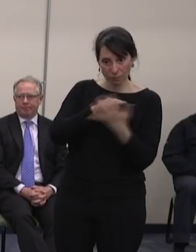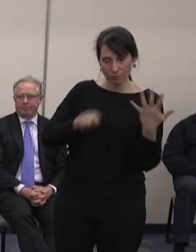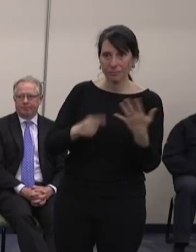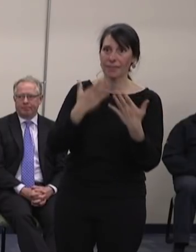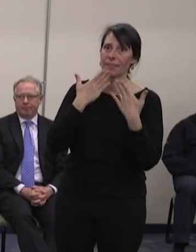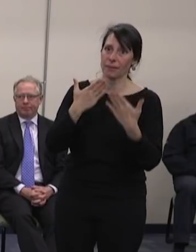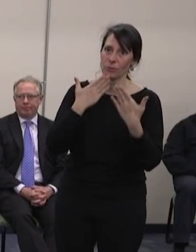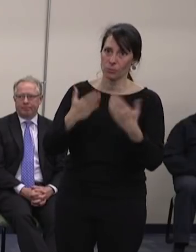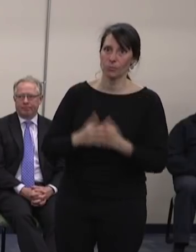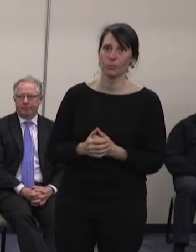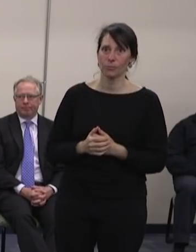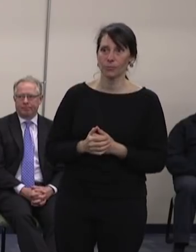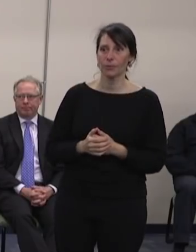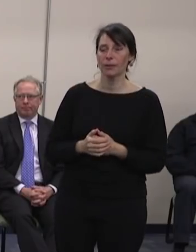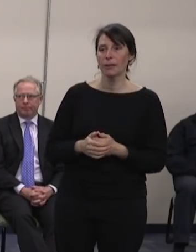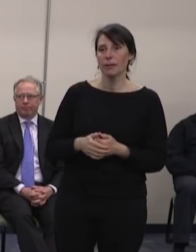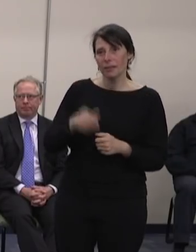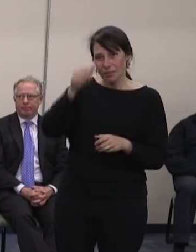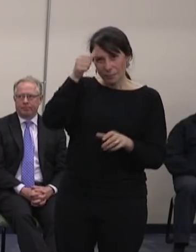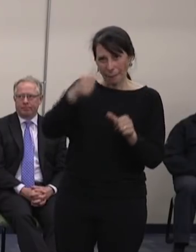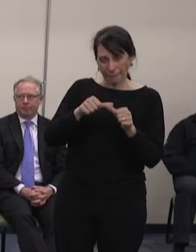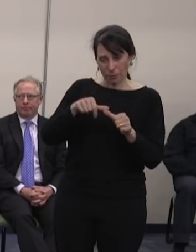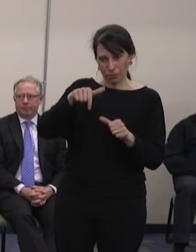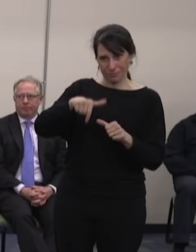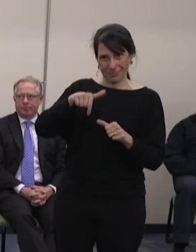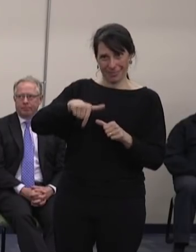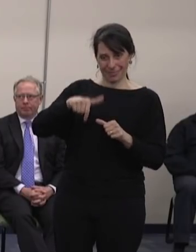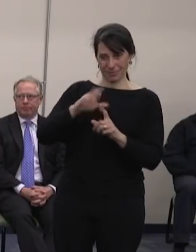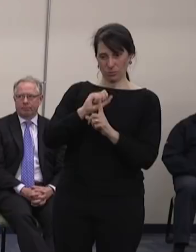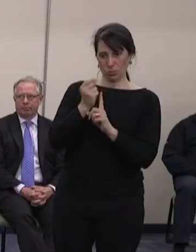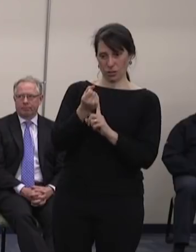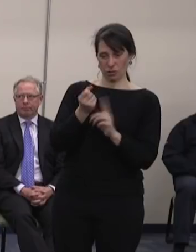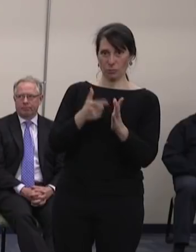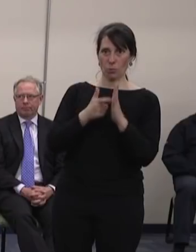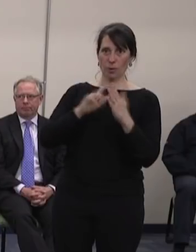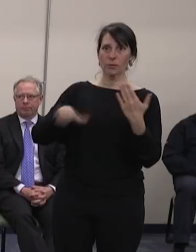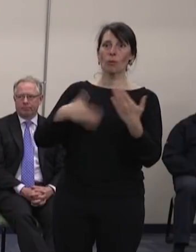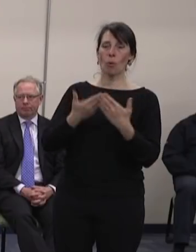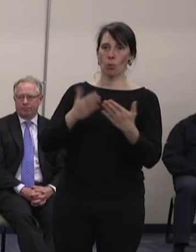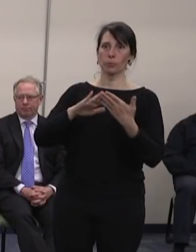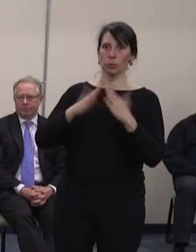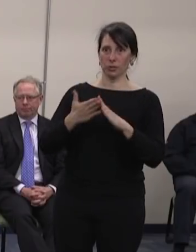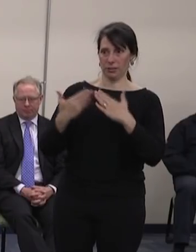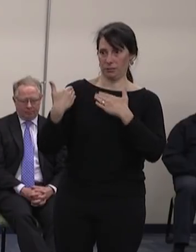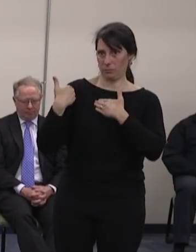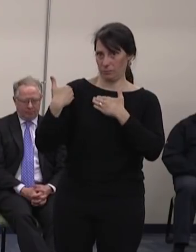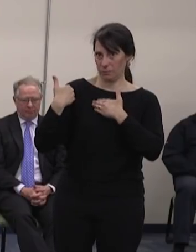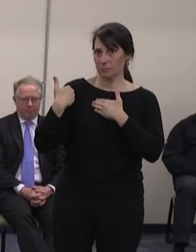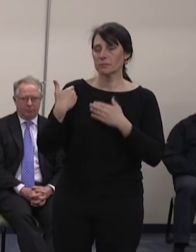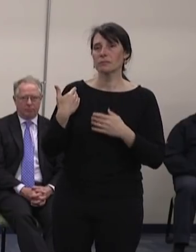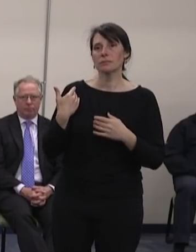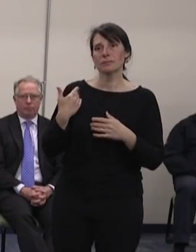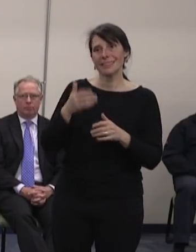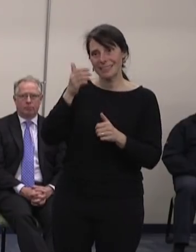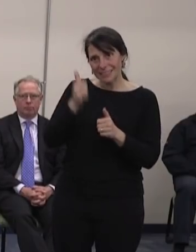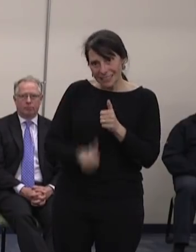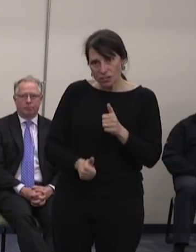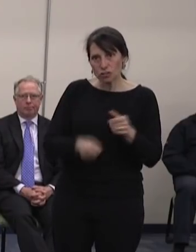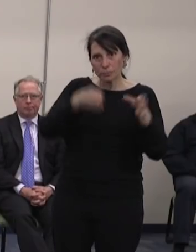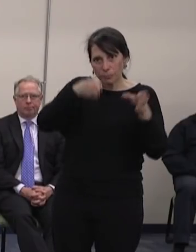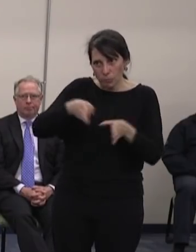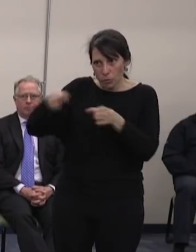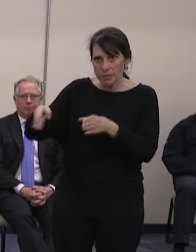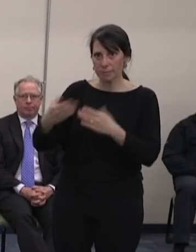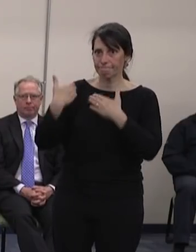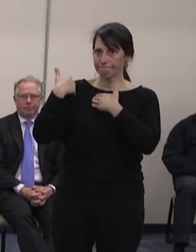Please remember, this is a community response. Every one of us has a responsibility to participate in all